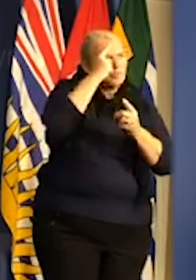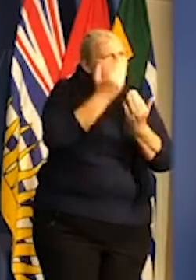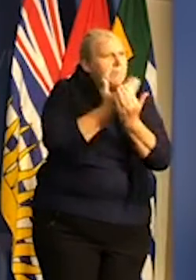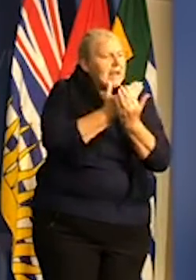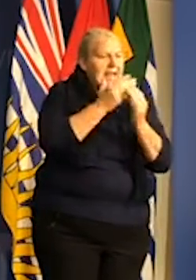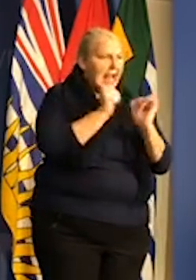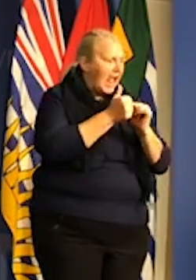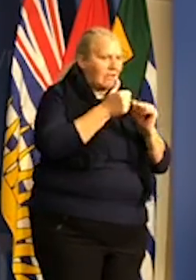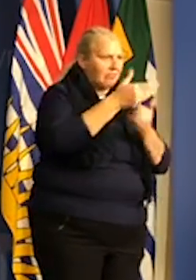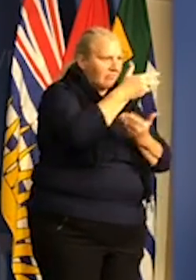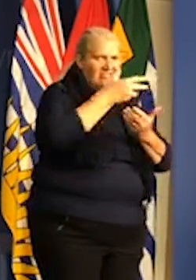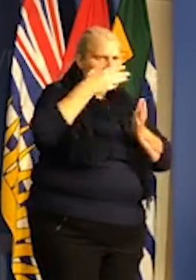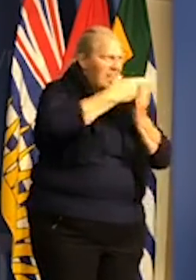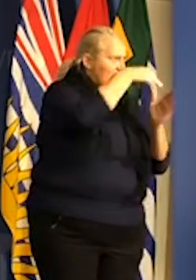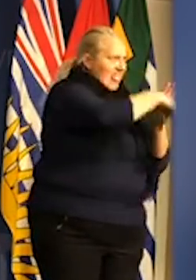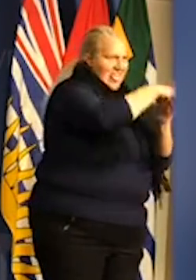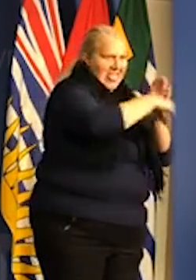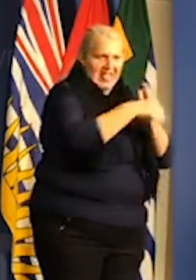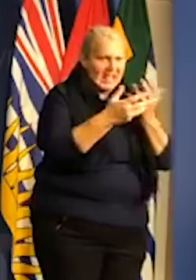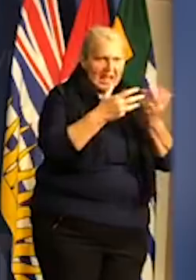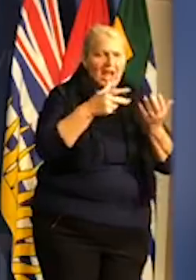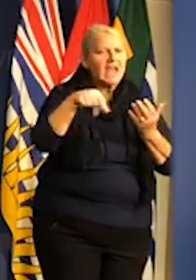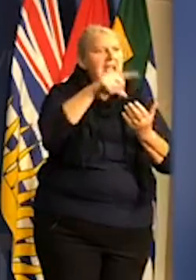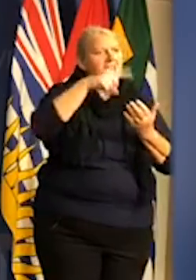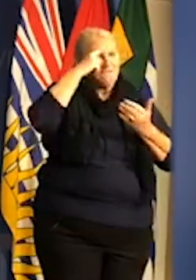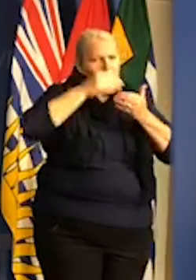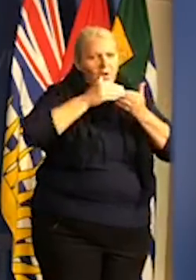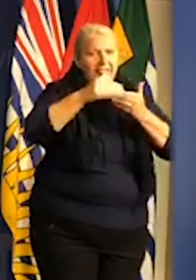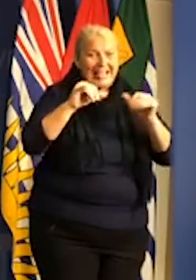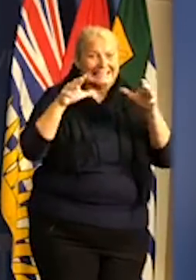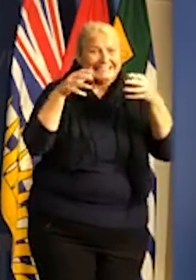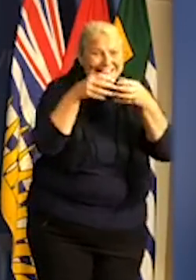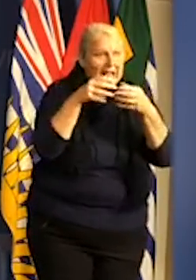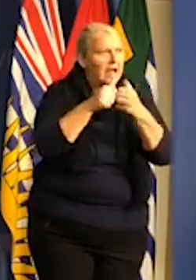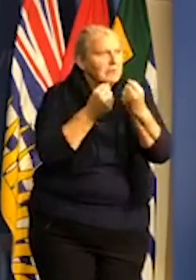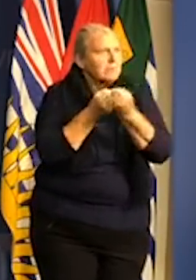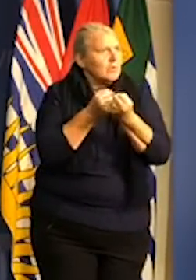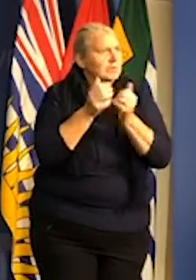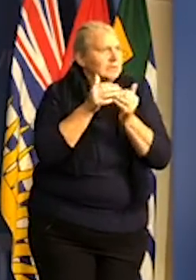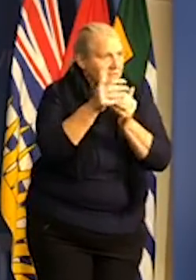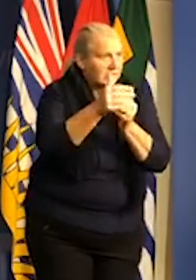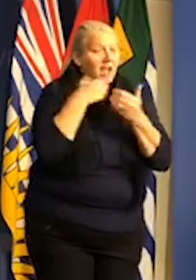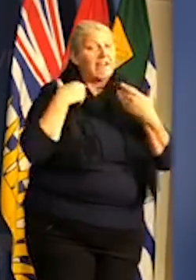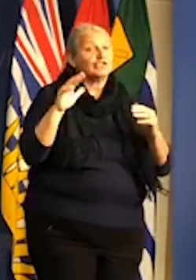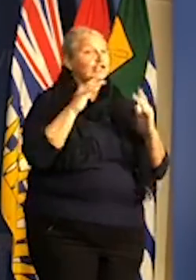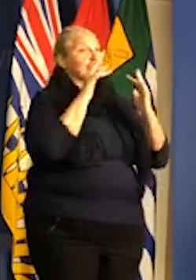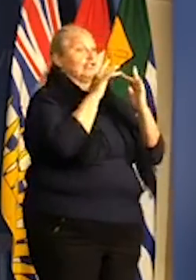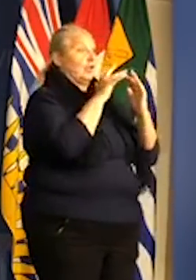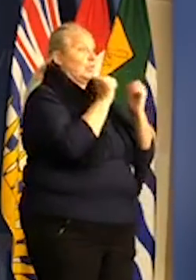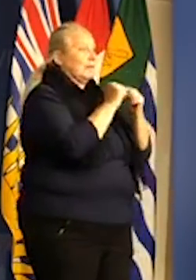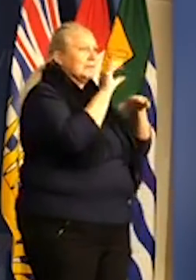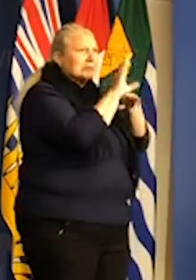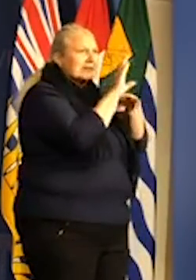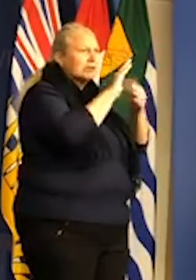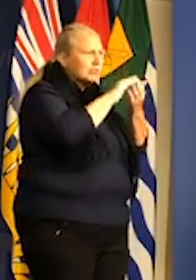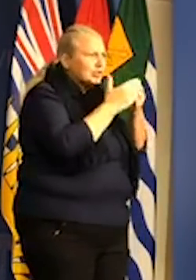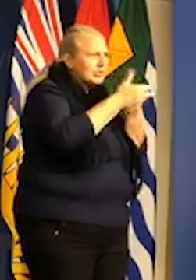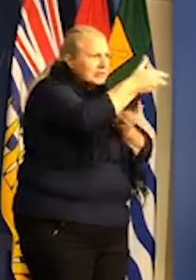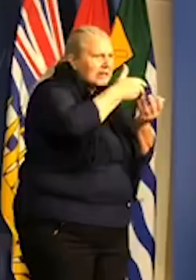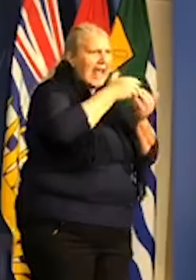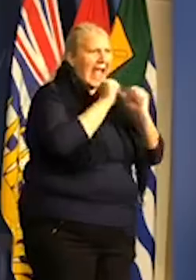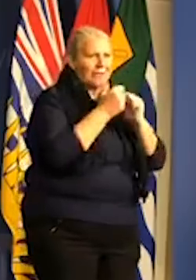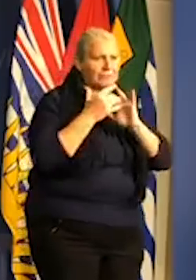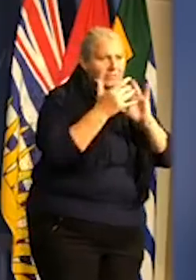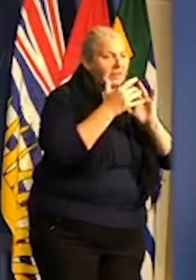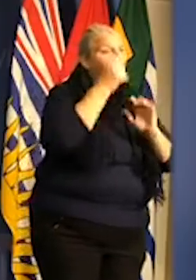have already tasked the Vancouver Economic Commission with outreach to our business community. This